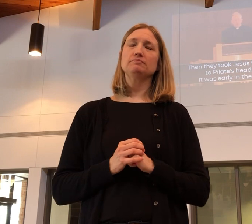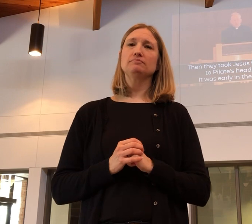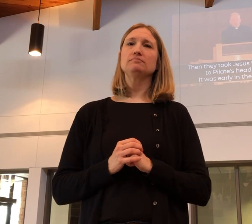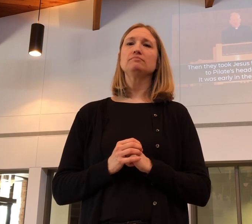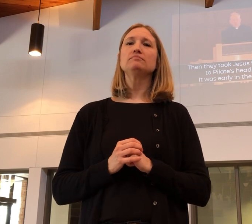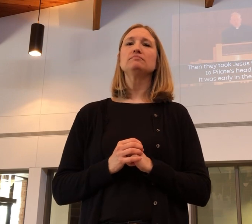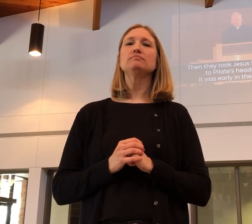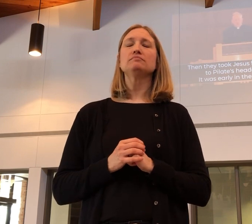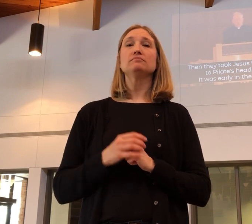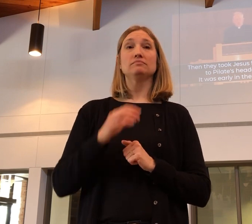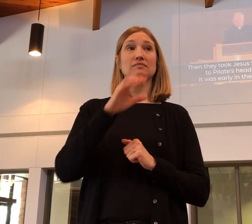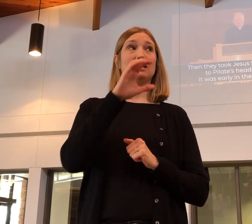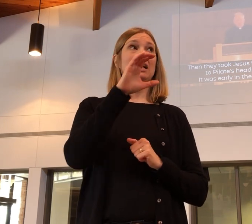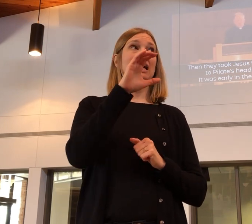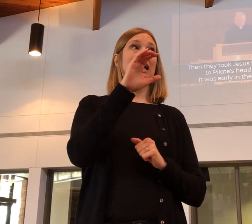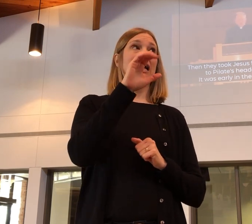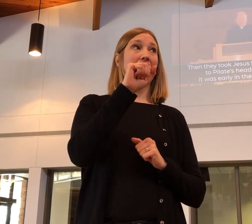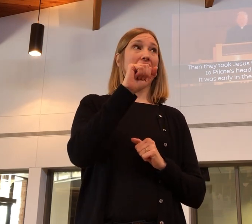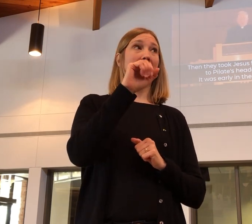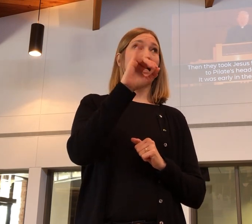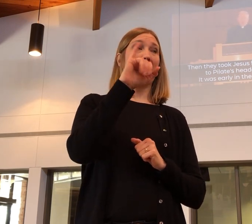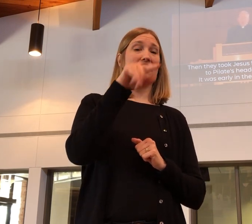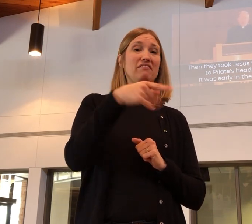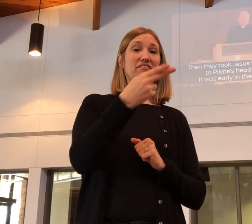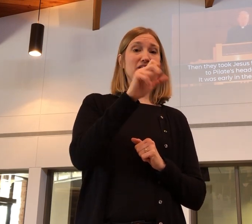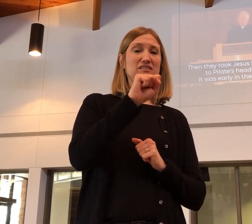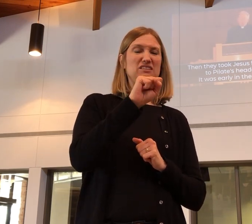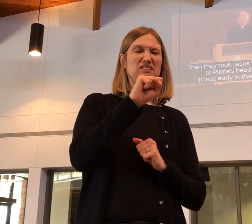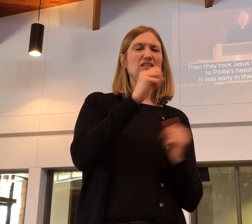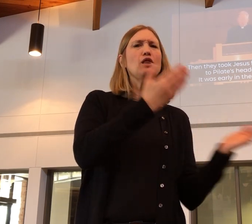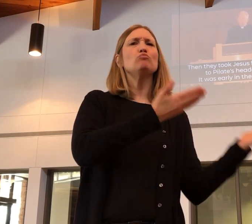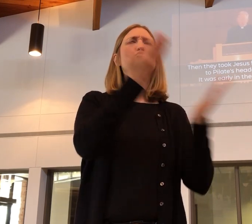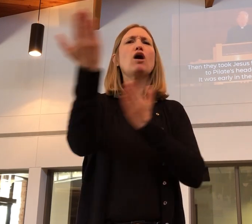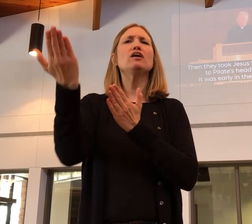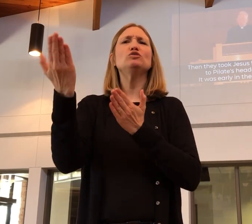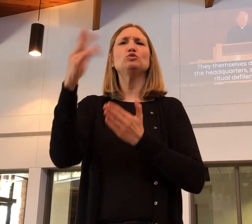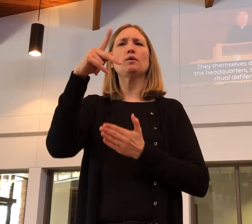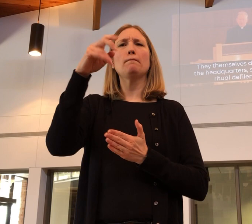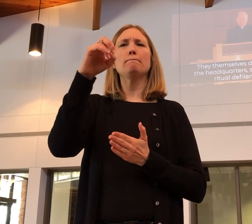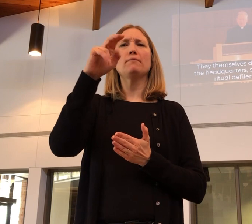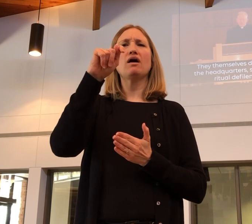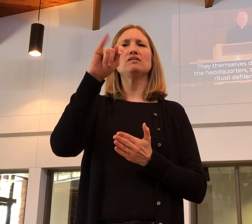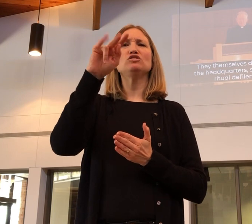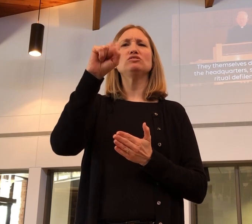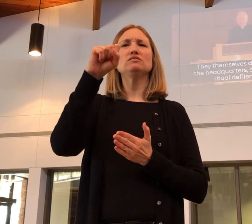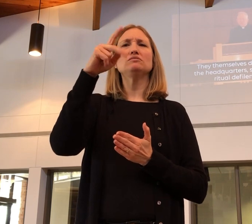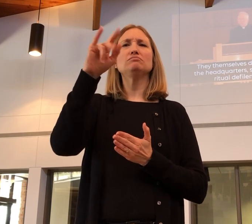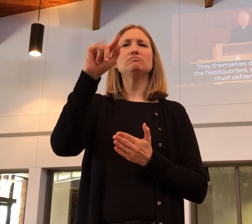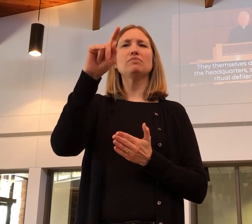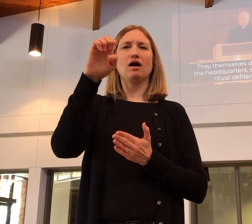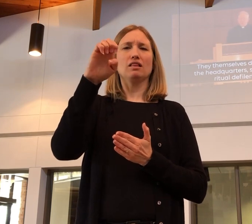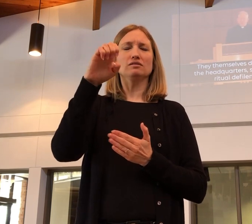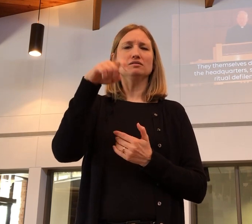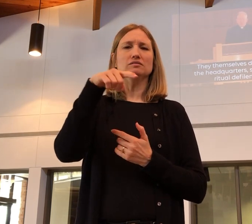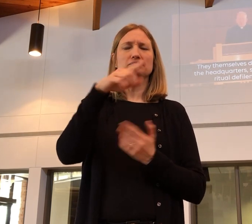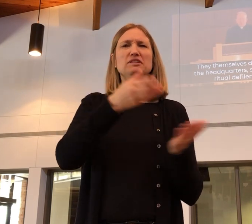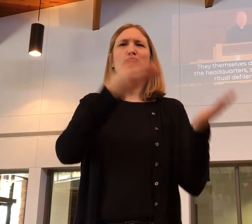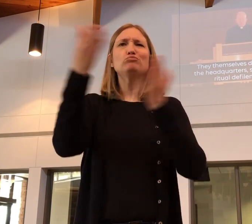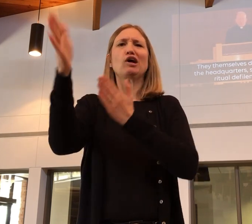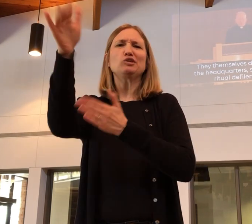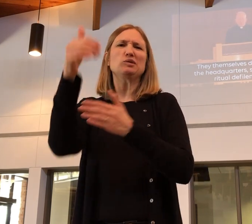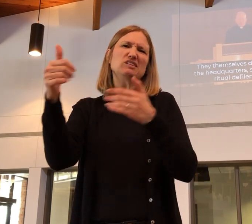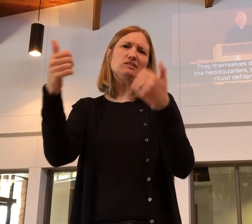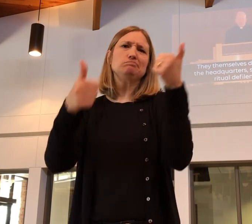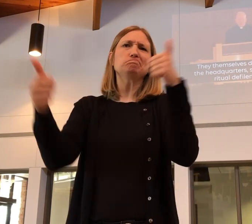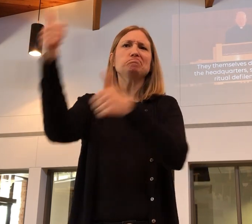They took Jesus from Caiaphas to Pilate's headquarters. It was early in the morning. They themselves did not enter the headquarters